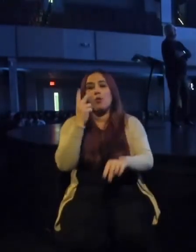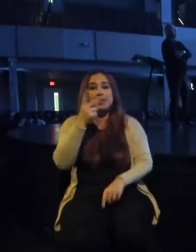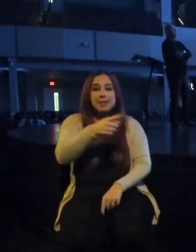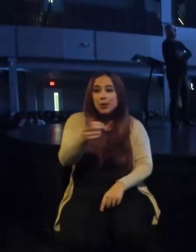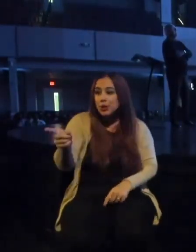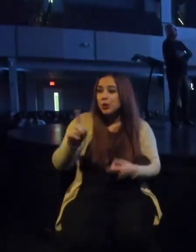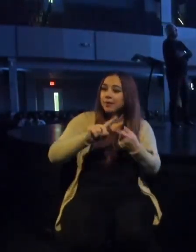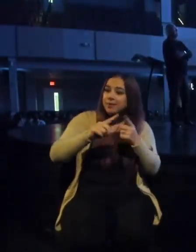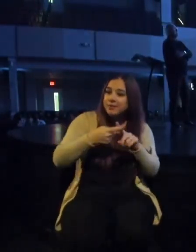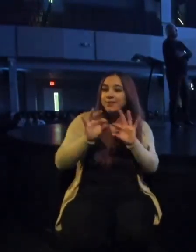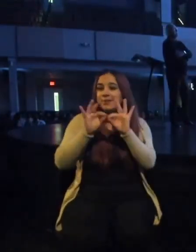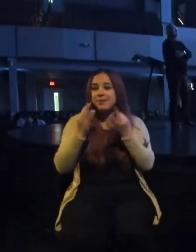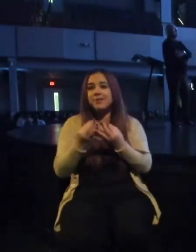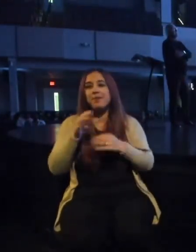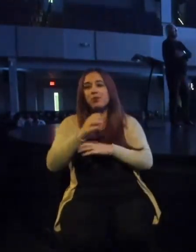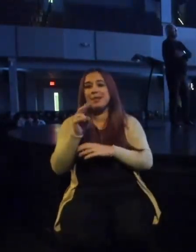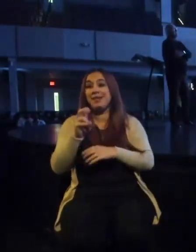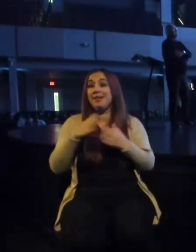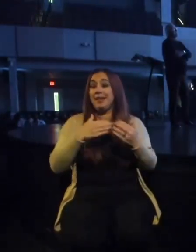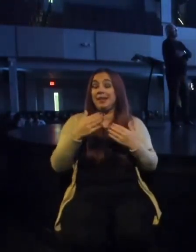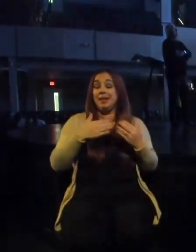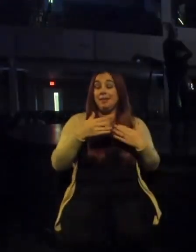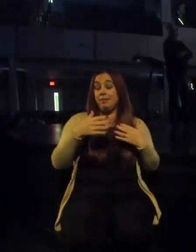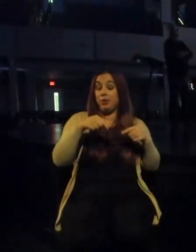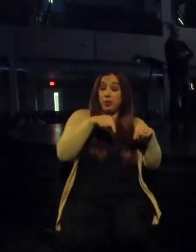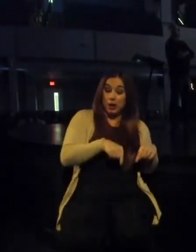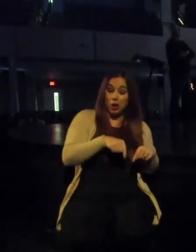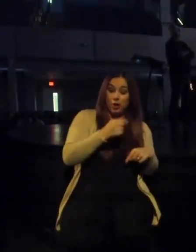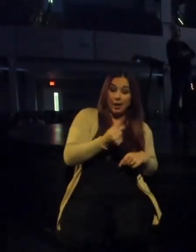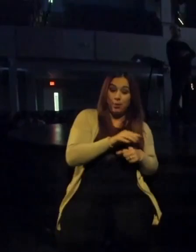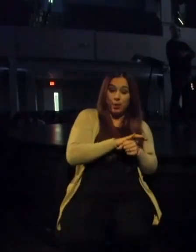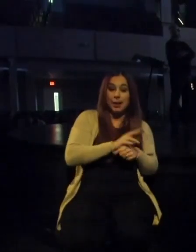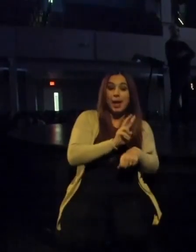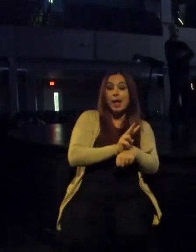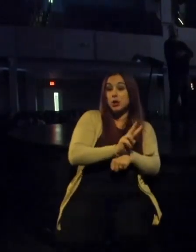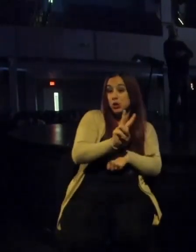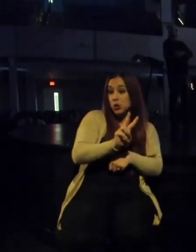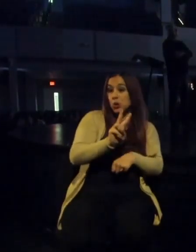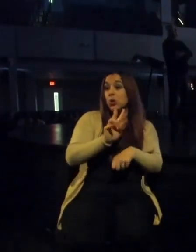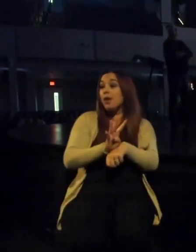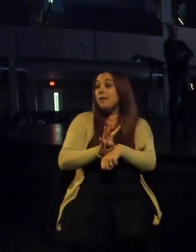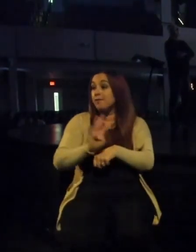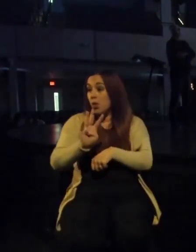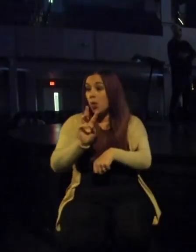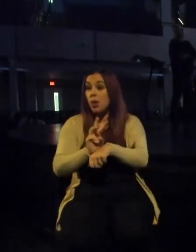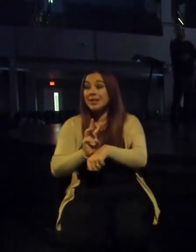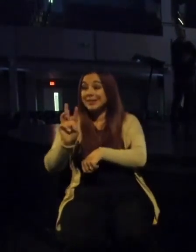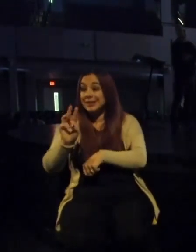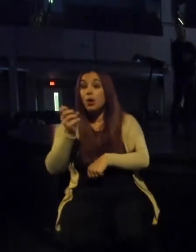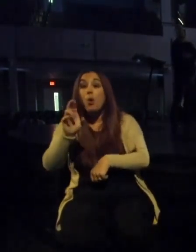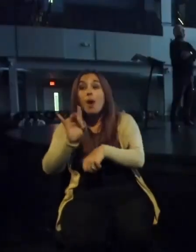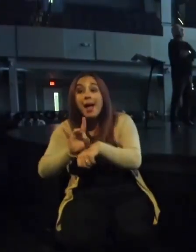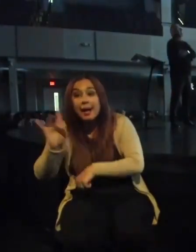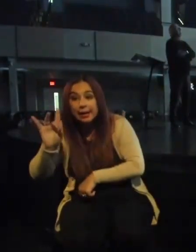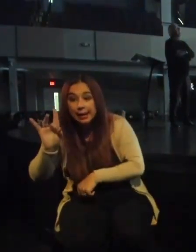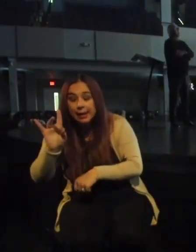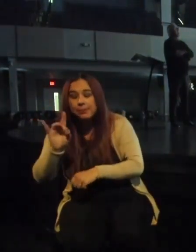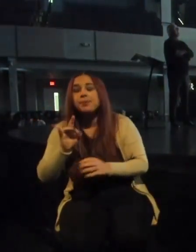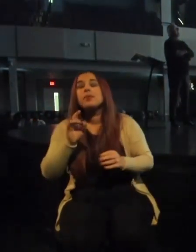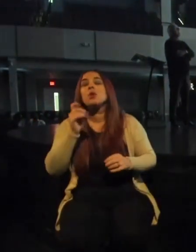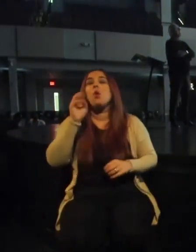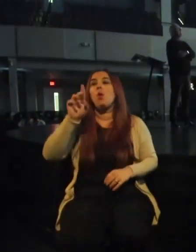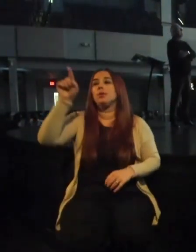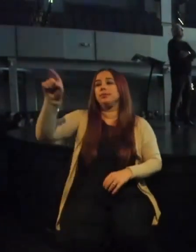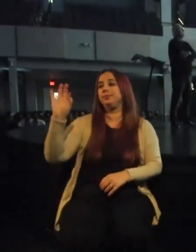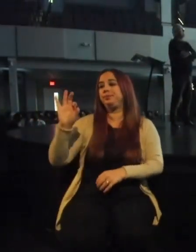your friends this Christmas Eve at either our Gaithersburg campus at 2, 4, 6, or 8 p.m. or at